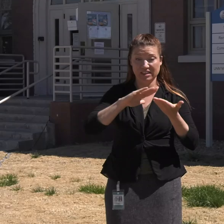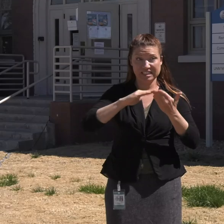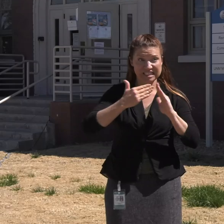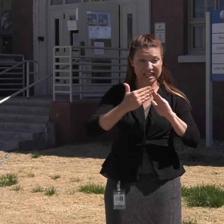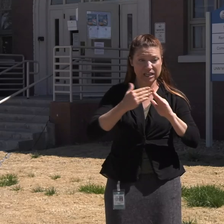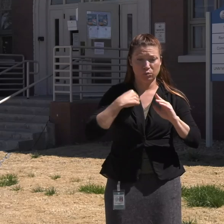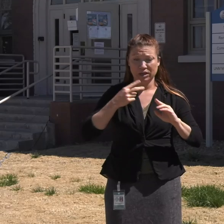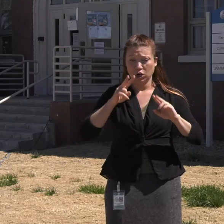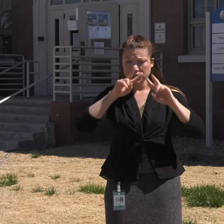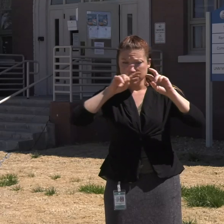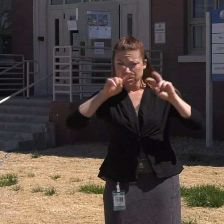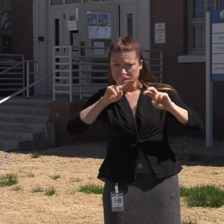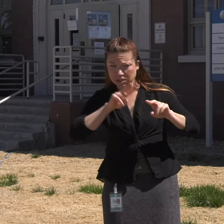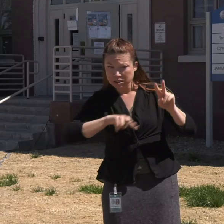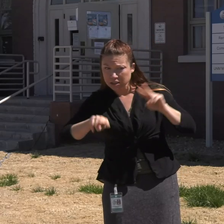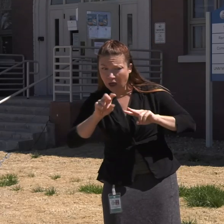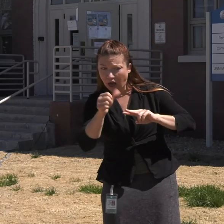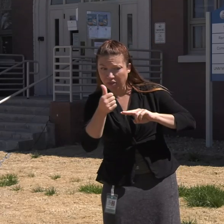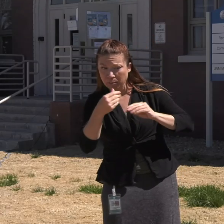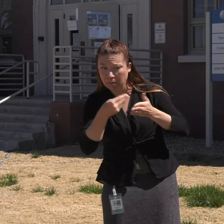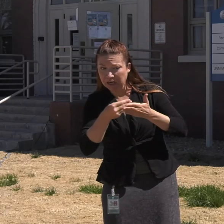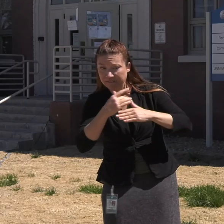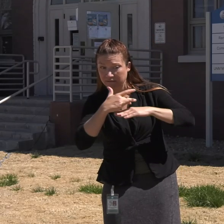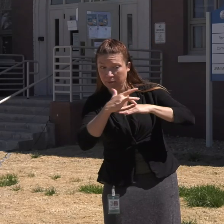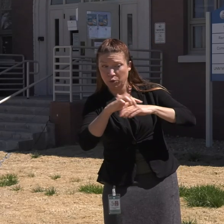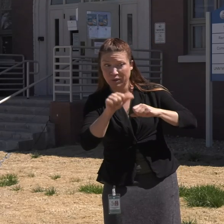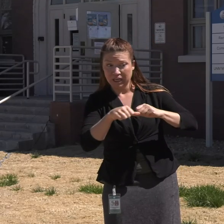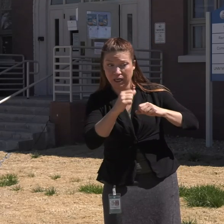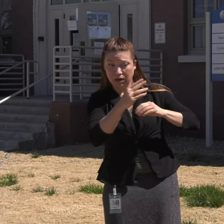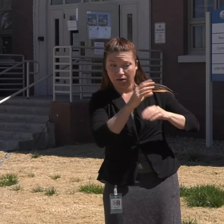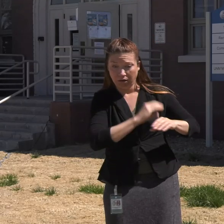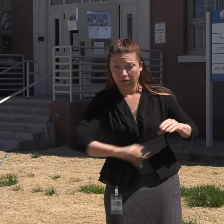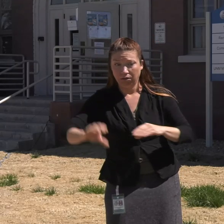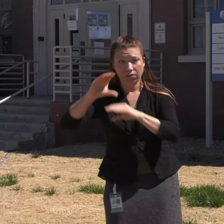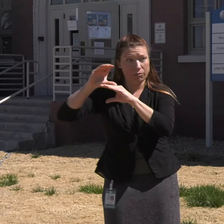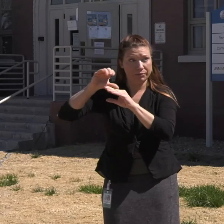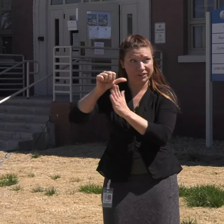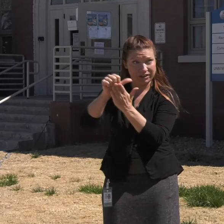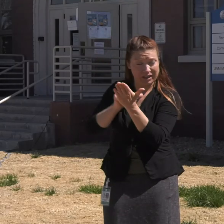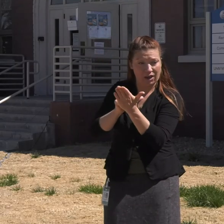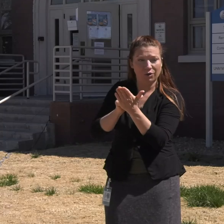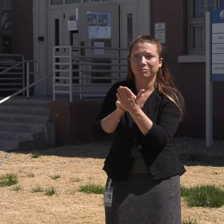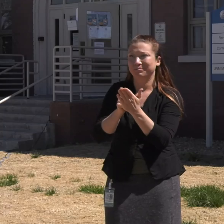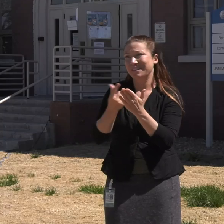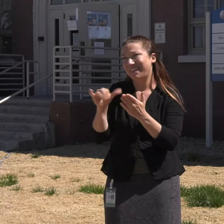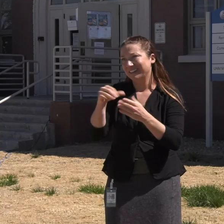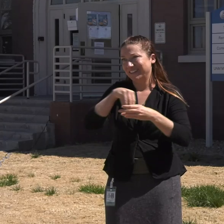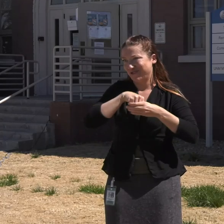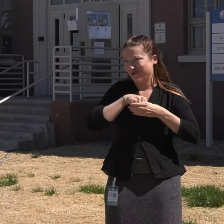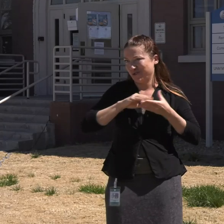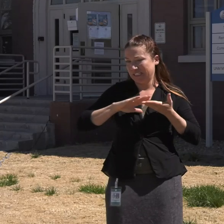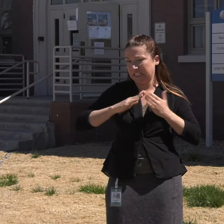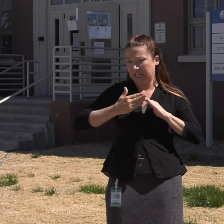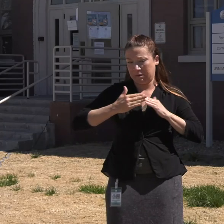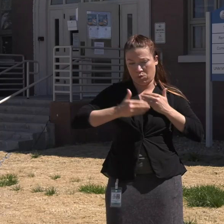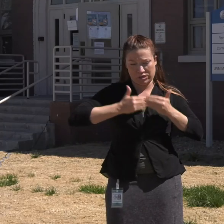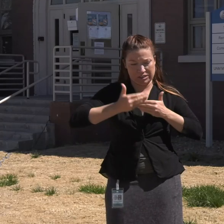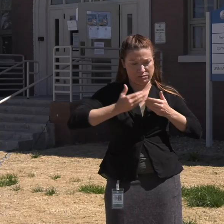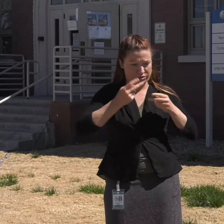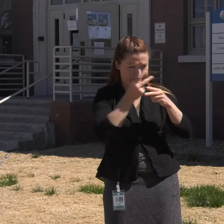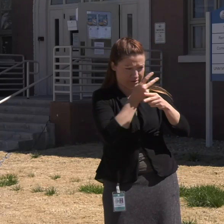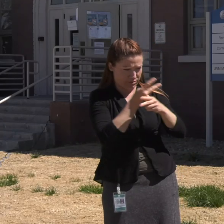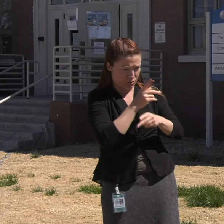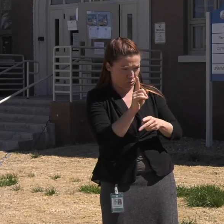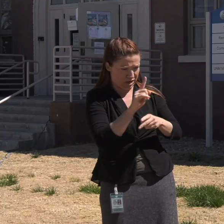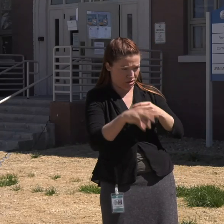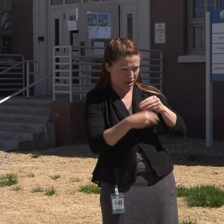to support and increase that account. But of course, that's internally, we are looking at where we have money to pull from that. But yes, they are limited resources and we